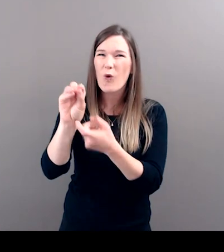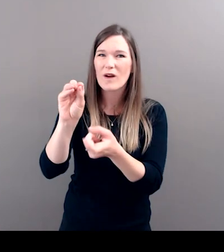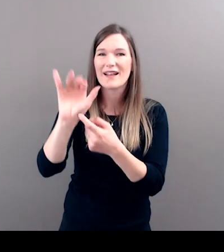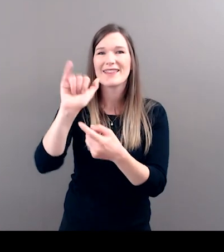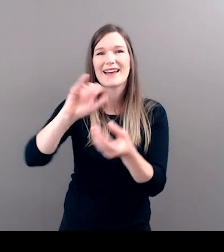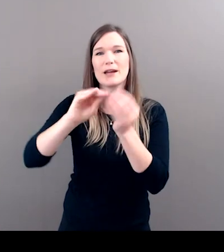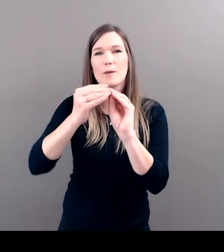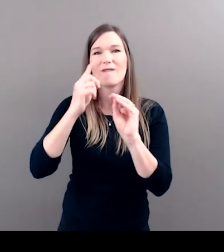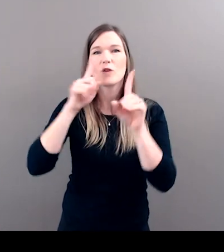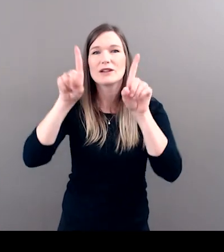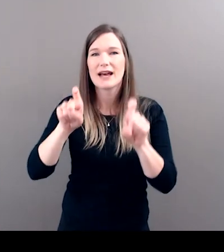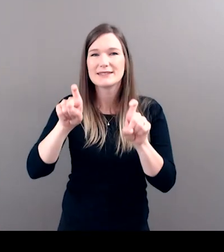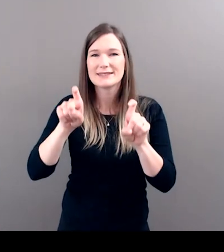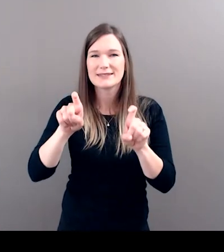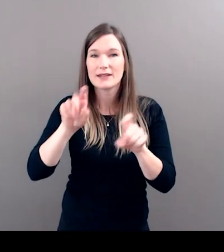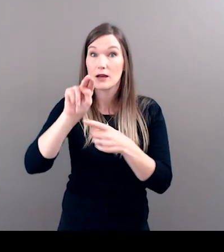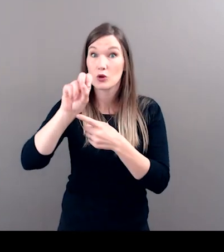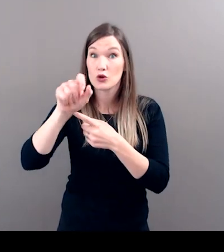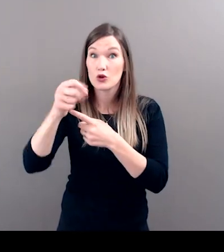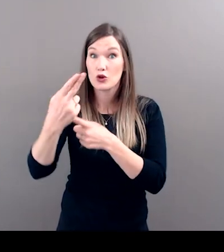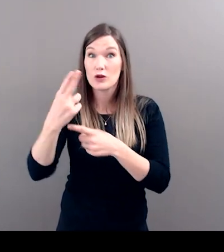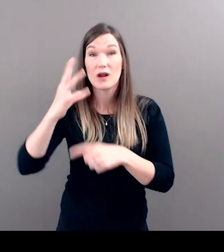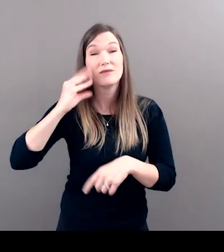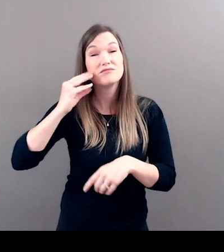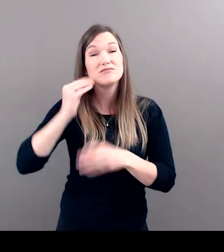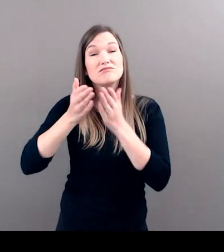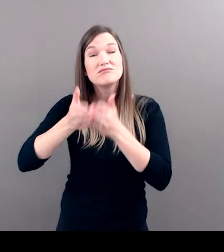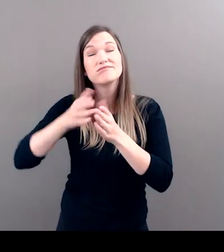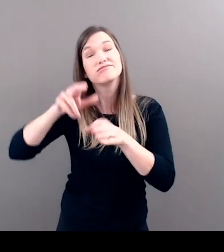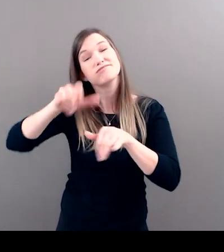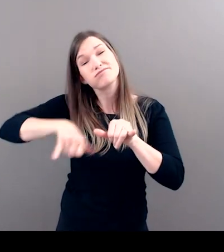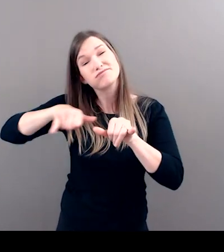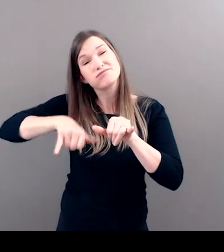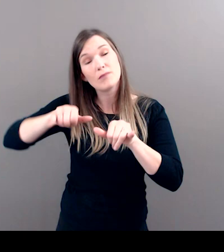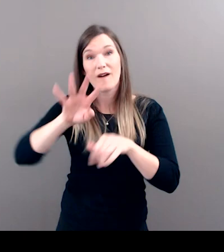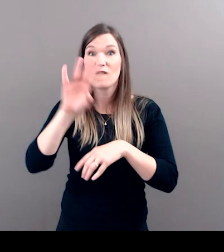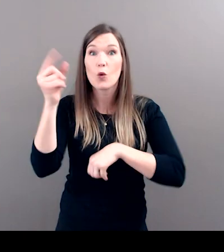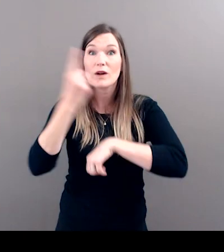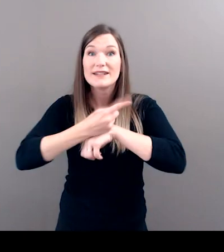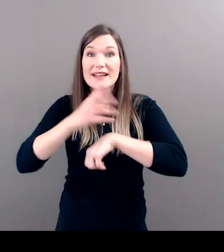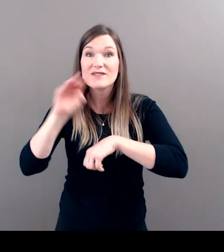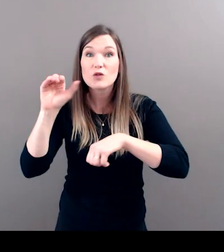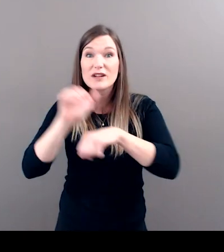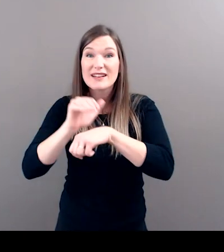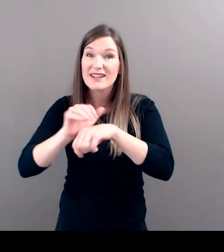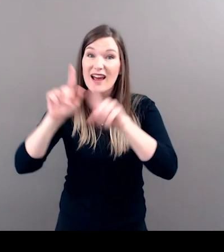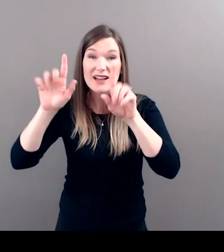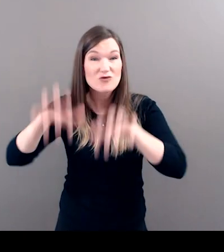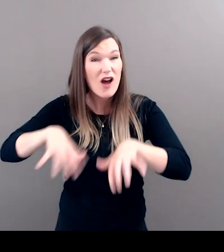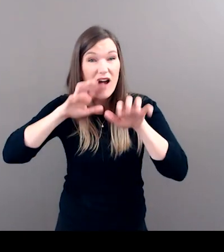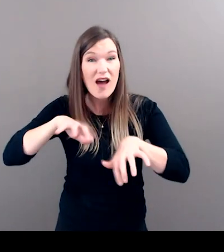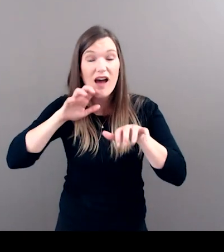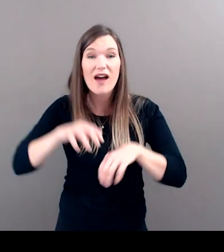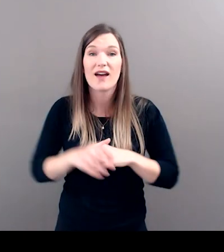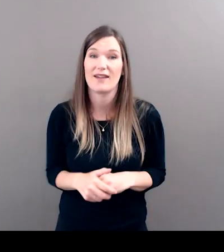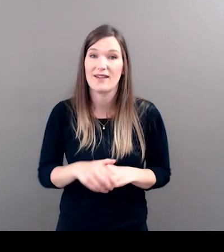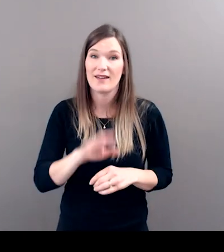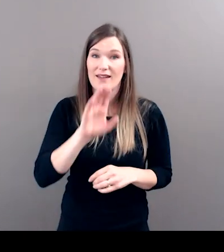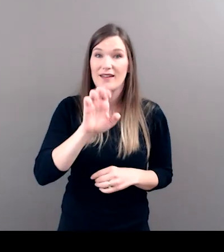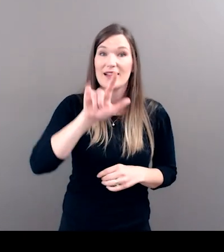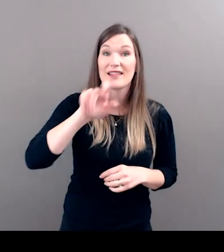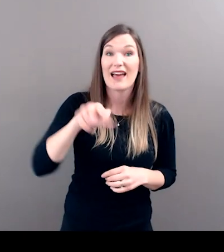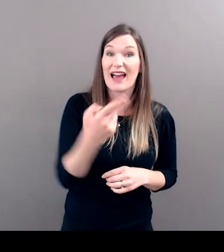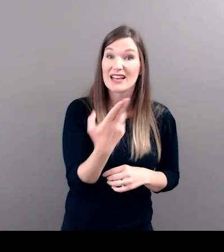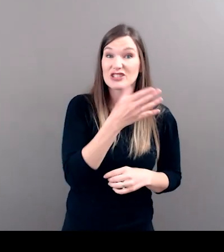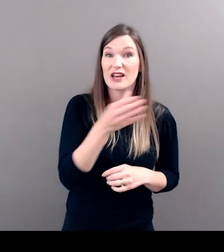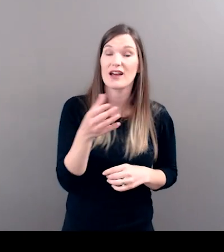judgment. Elijah, Moses, and Jesus all fasted 40 days. Moses lived 40